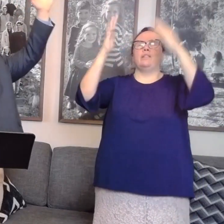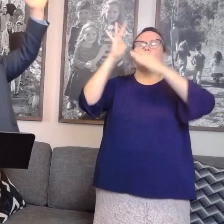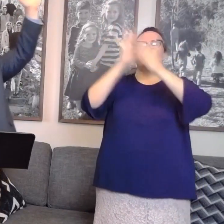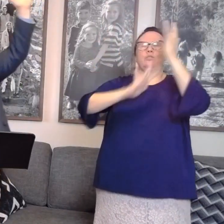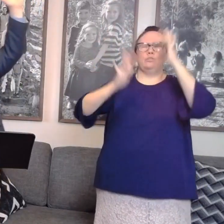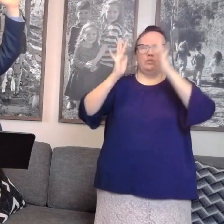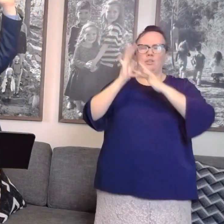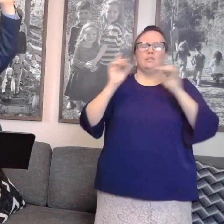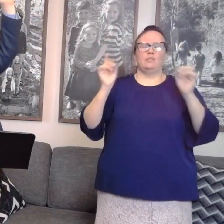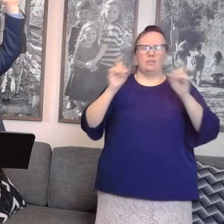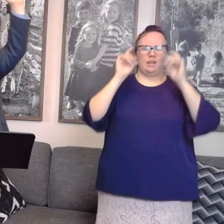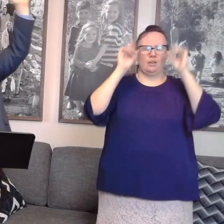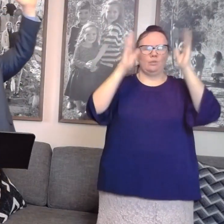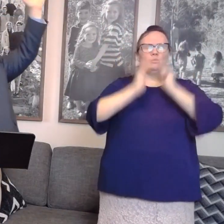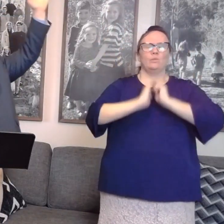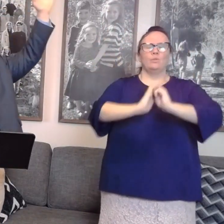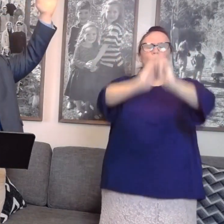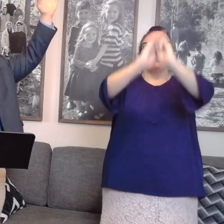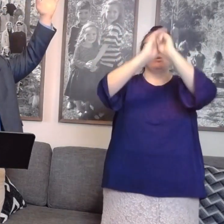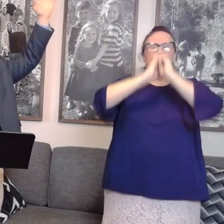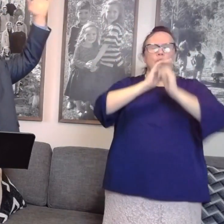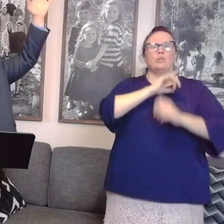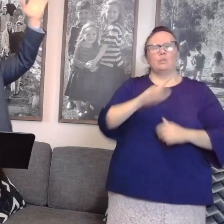Jesus. Oh, we worship you.